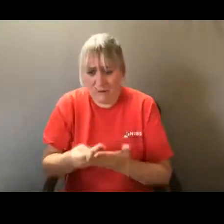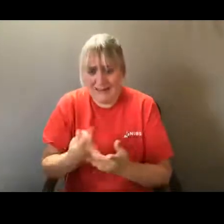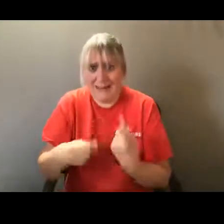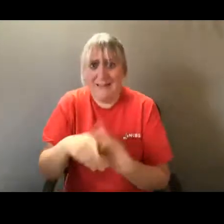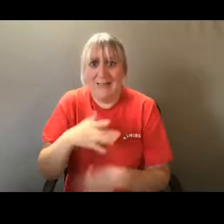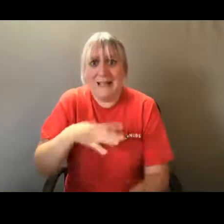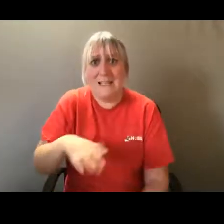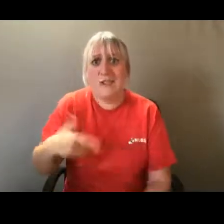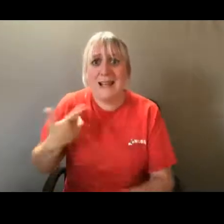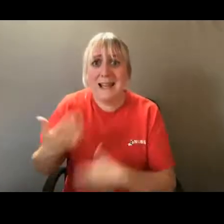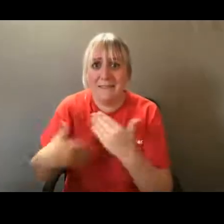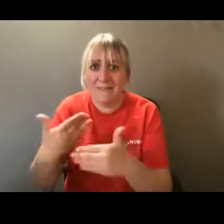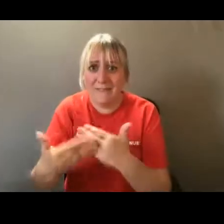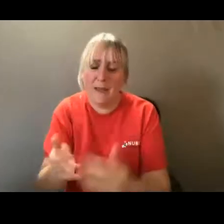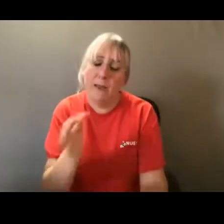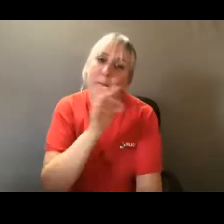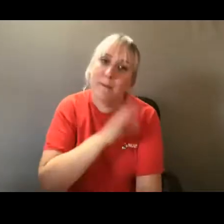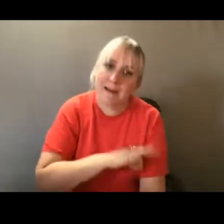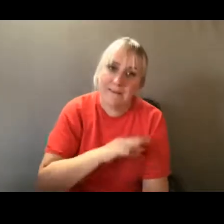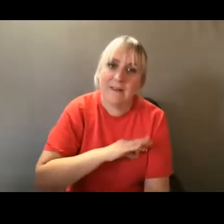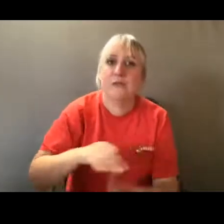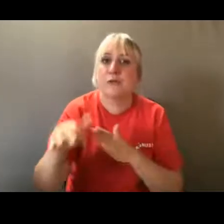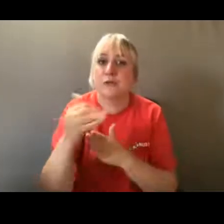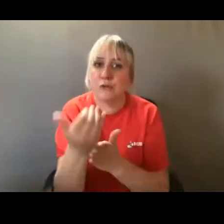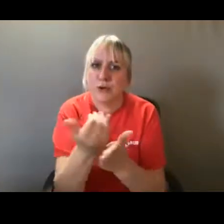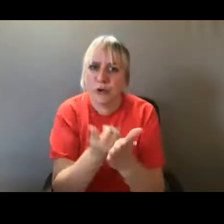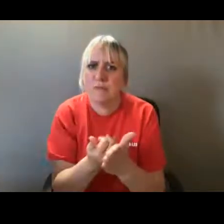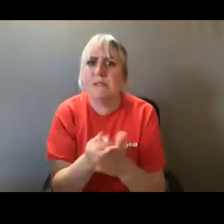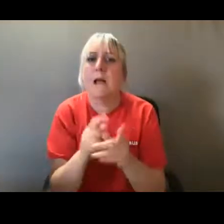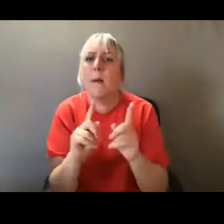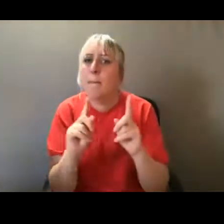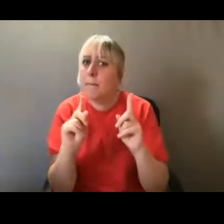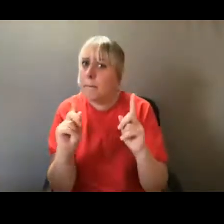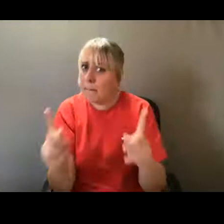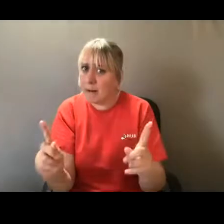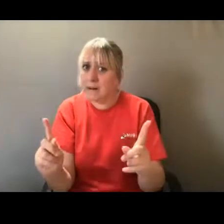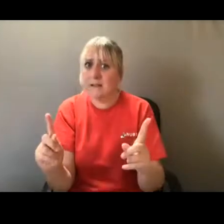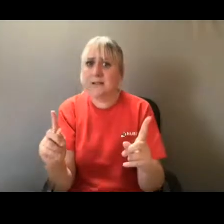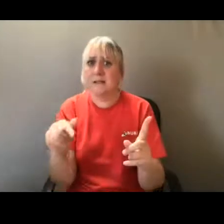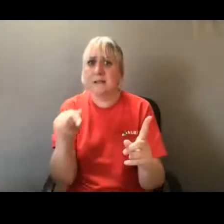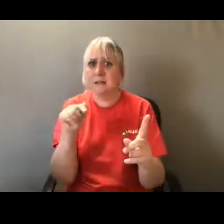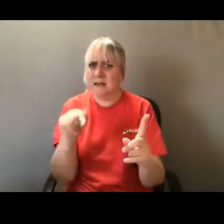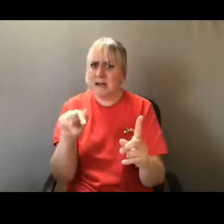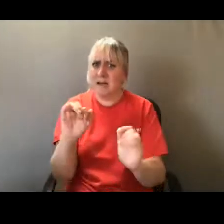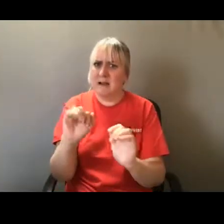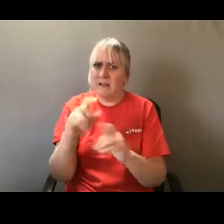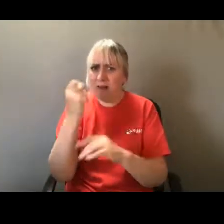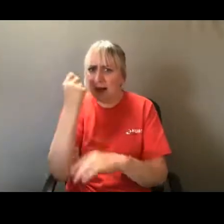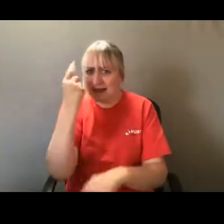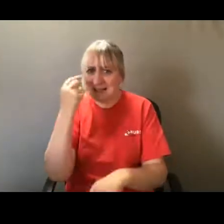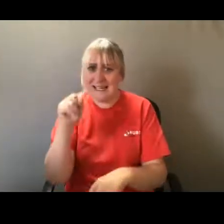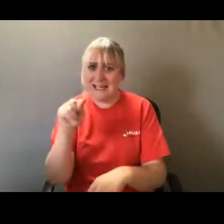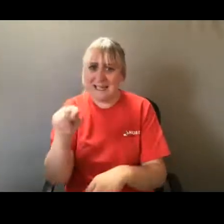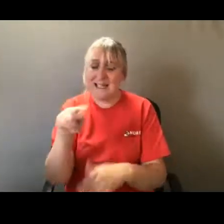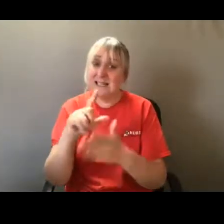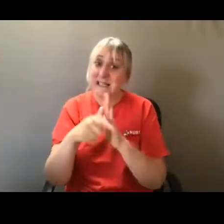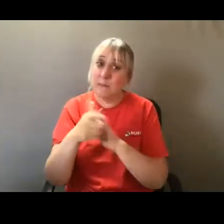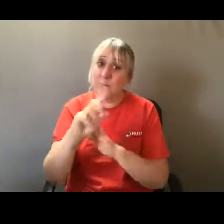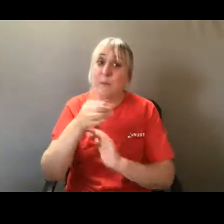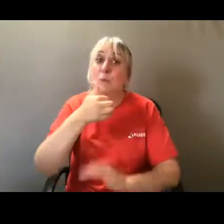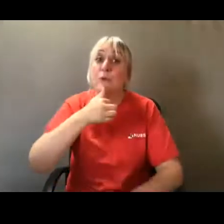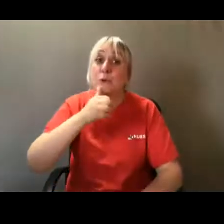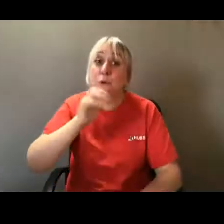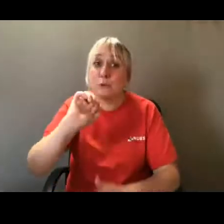the form of benefits and social security, but they're very much, the idea is very much that they take their money and then they